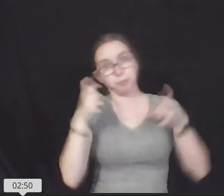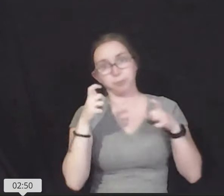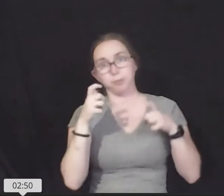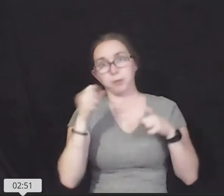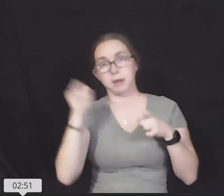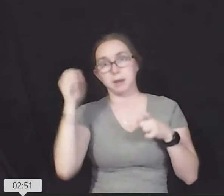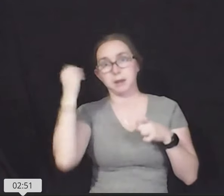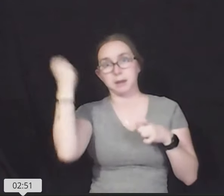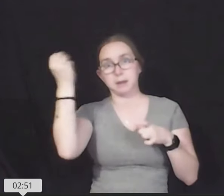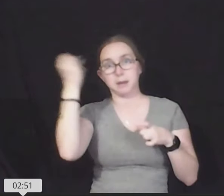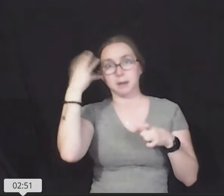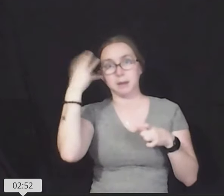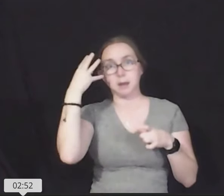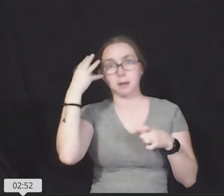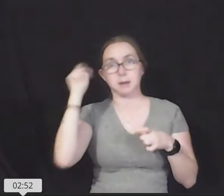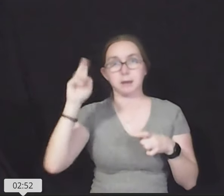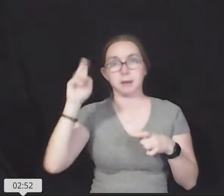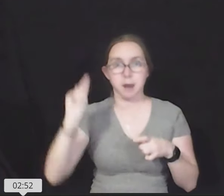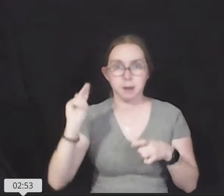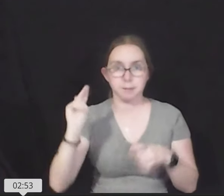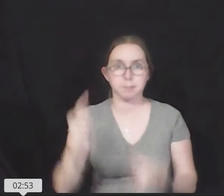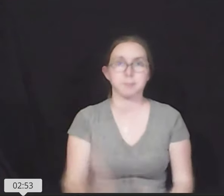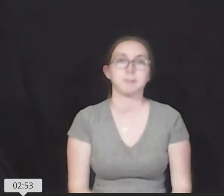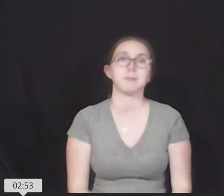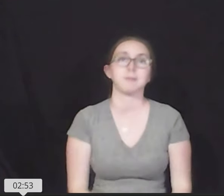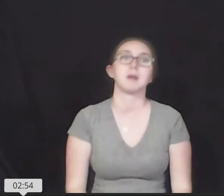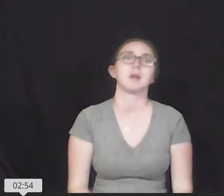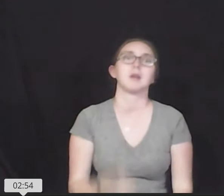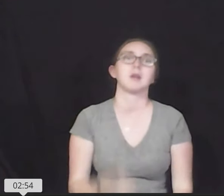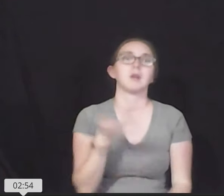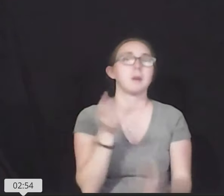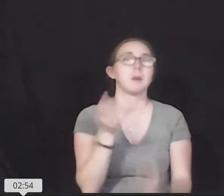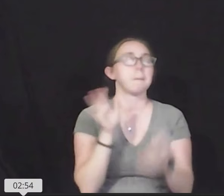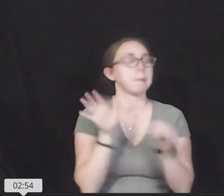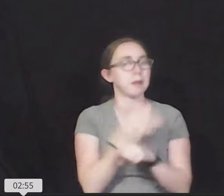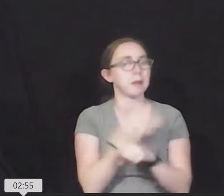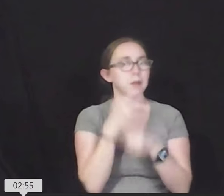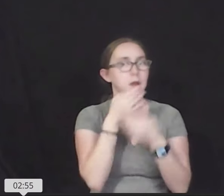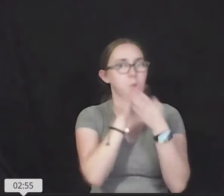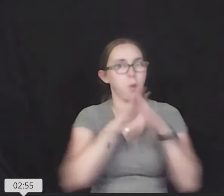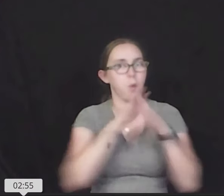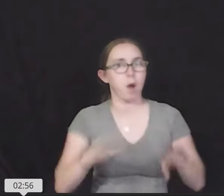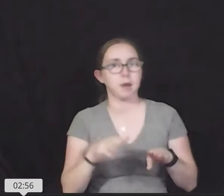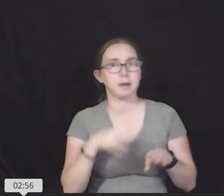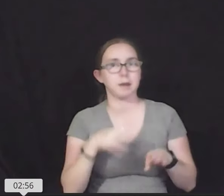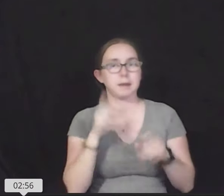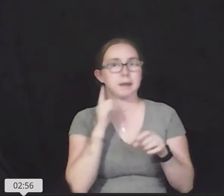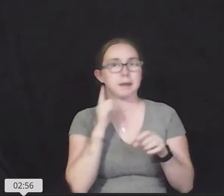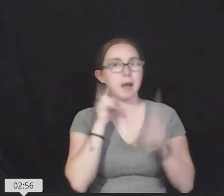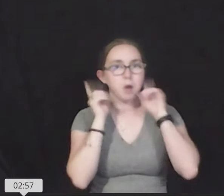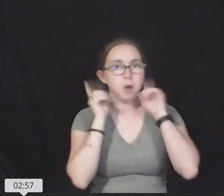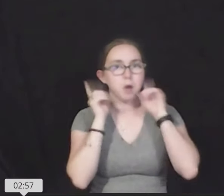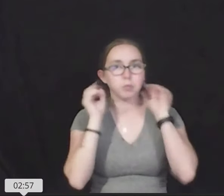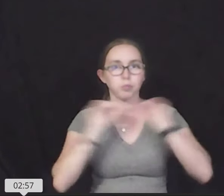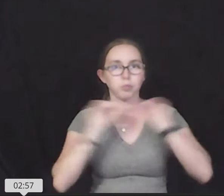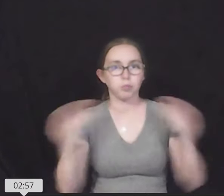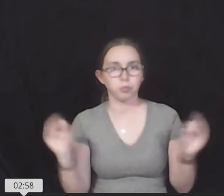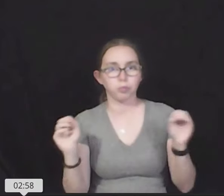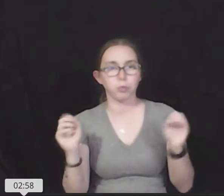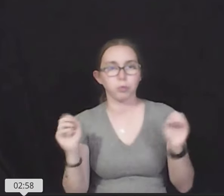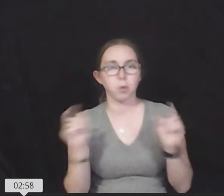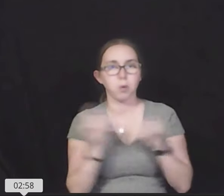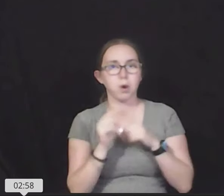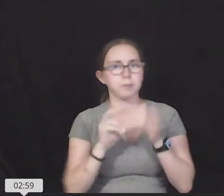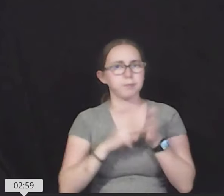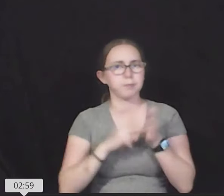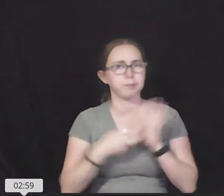one, make sure my assistant's ready. Totally quiet, makes no sound. Who sees a word? I think we don't need to talk about this one. Which word means,